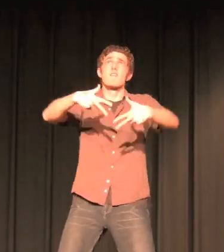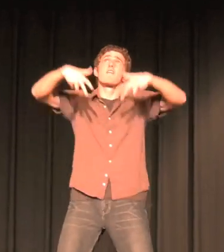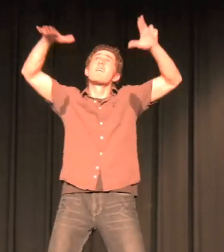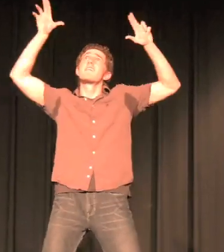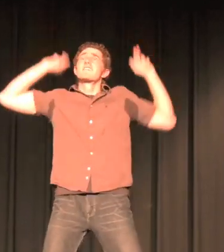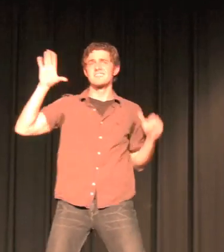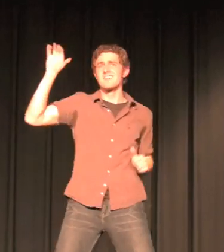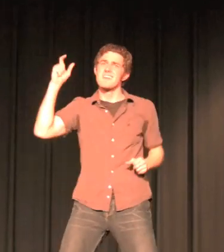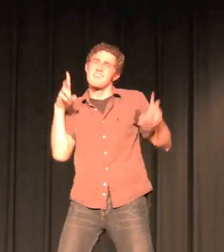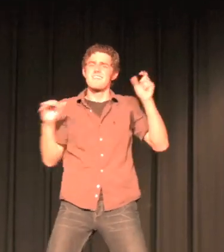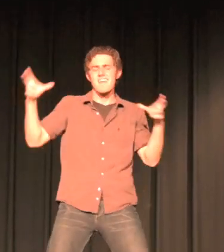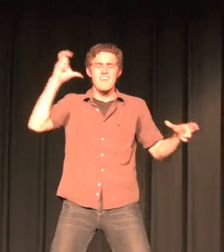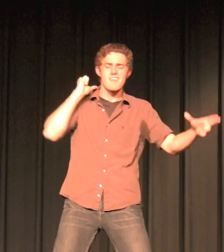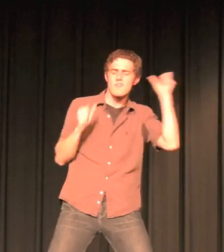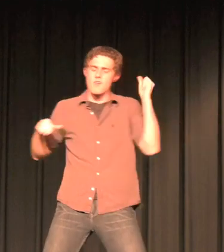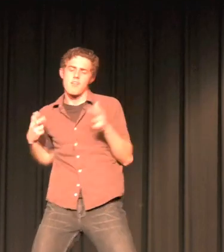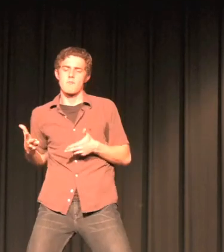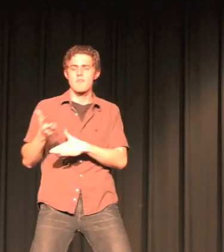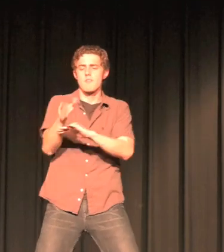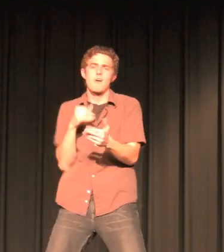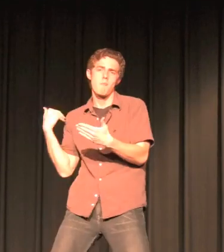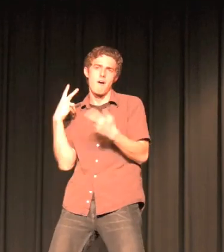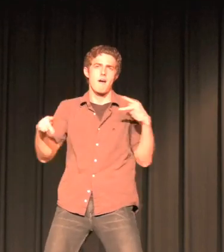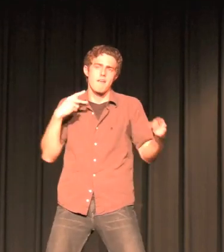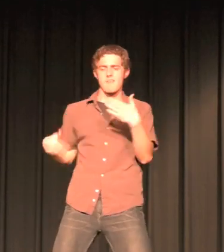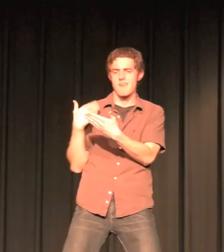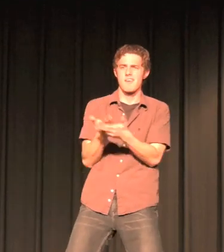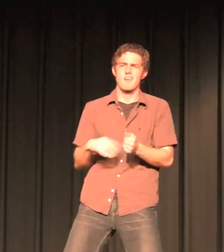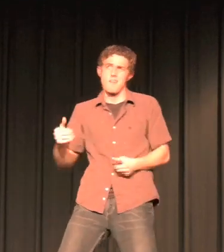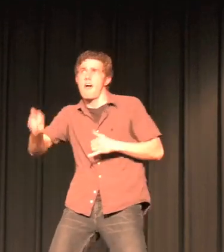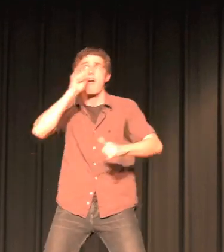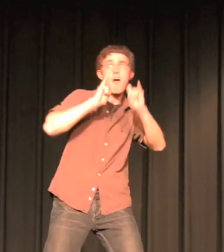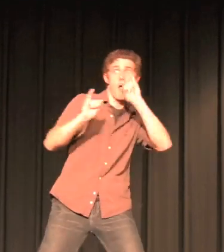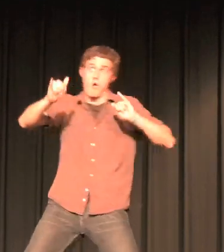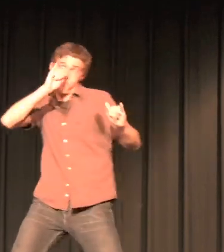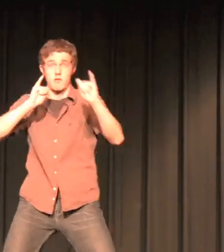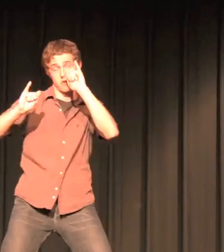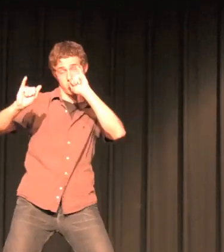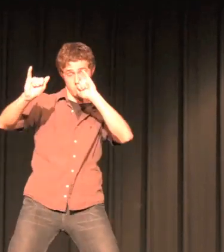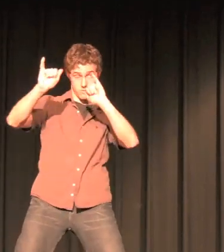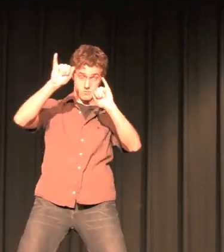our favorite CDs. Pulling up to the parties. Trying to get a little bit tips.